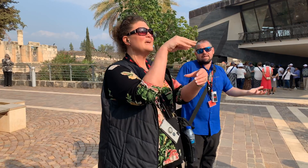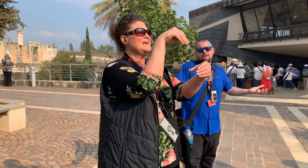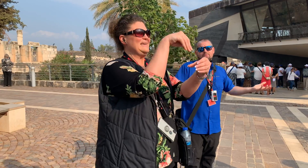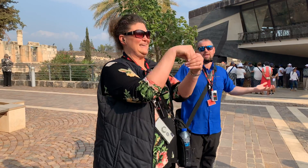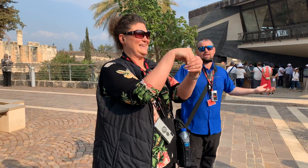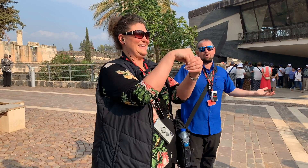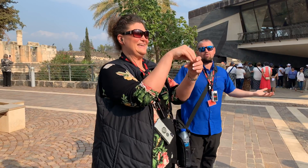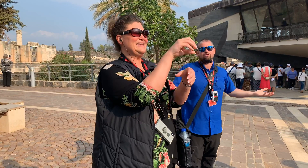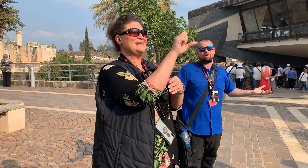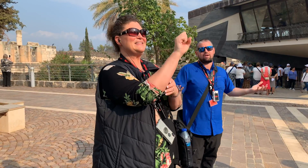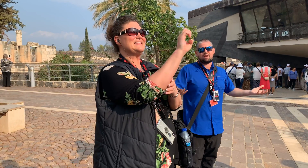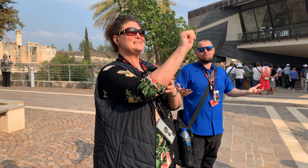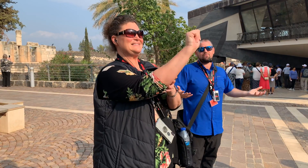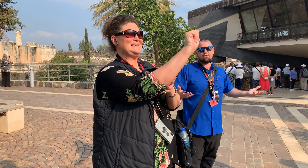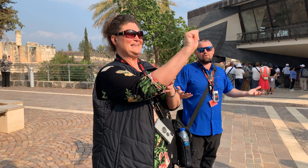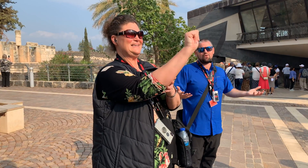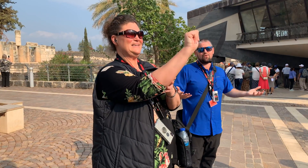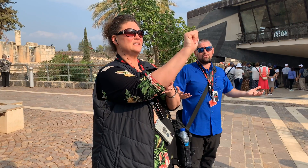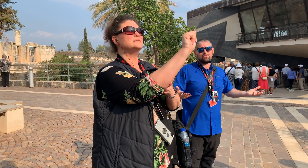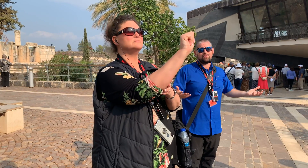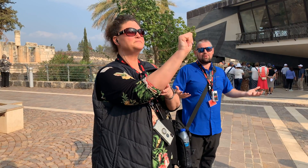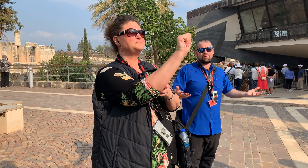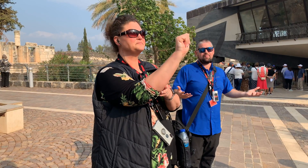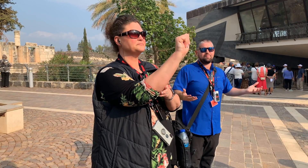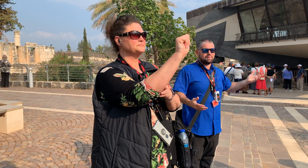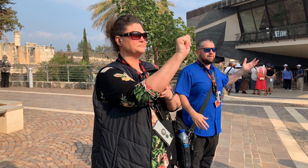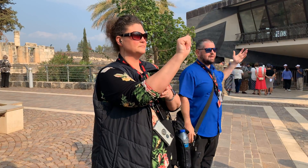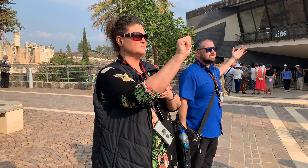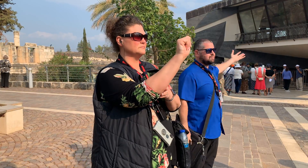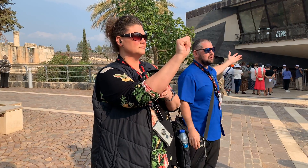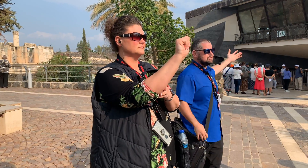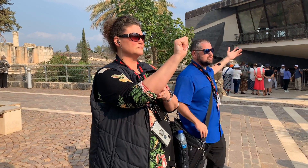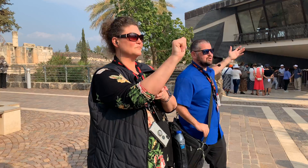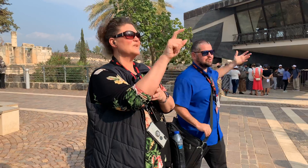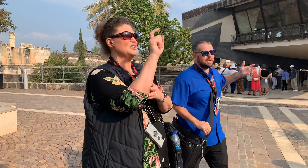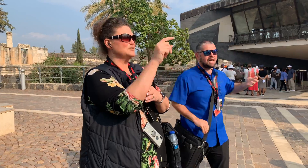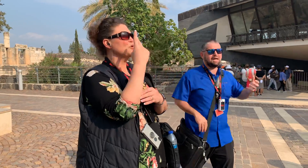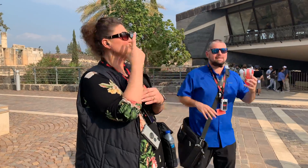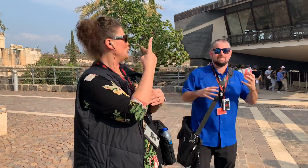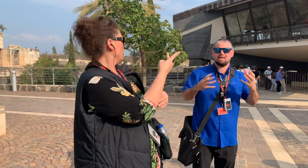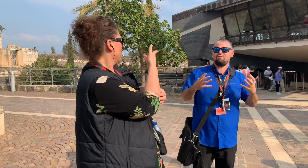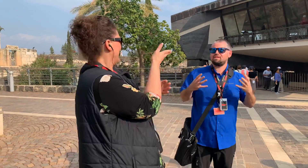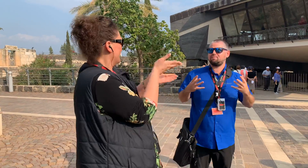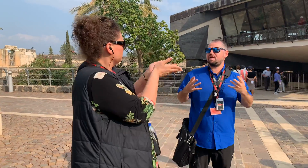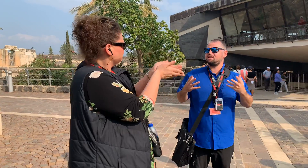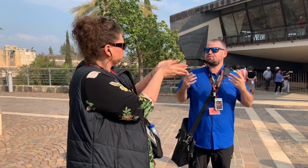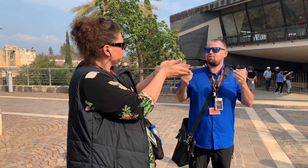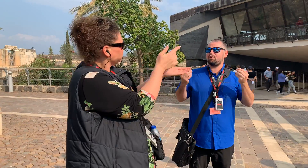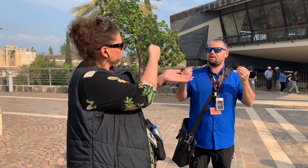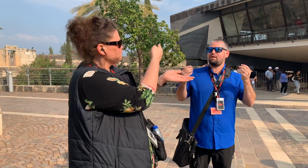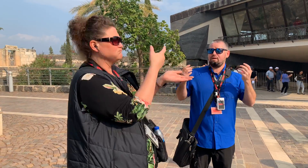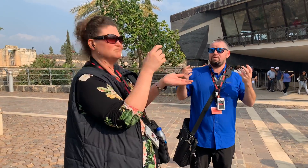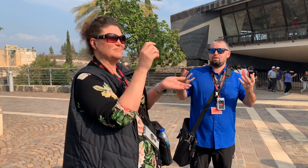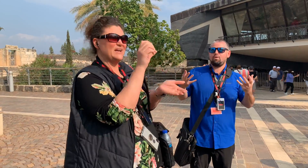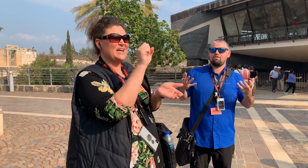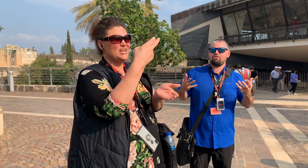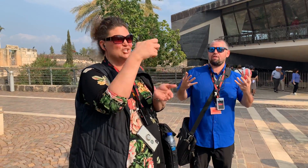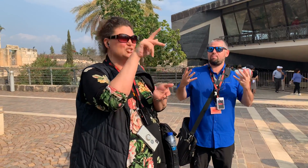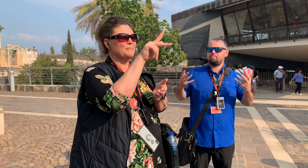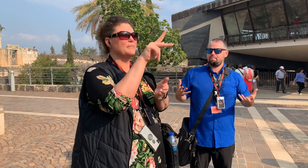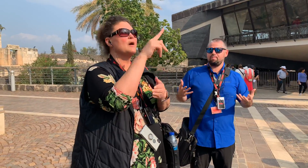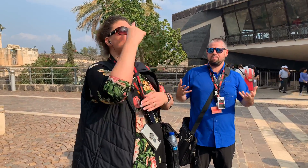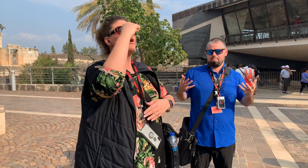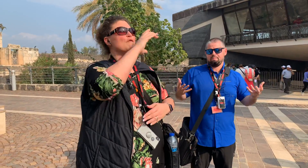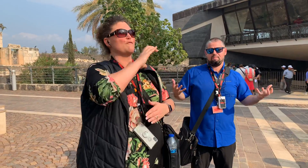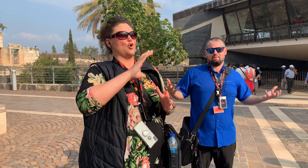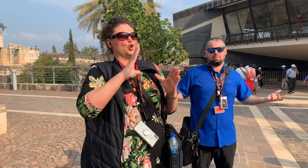the sea or in the ocean, and therefore it's supposed to look like the safest place for the